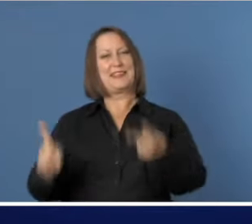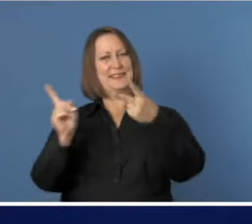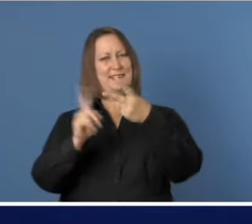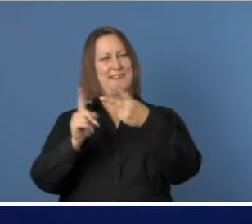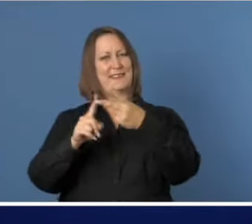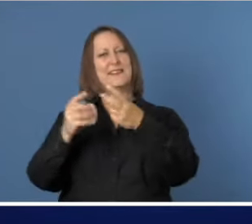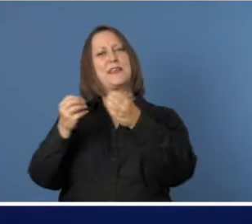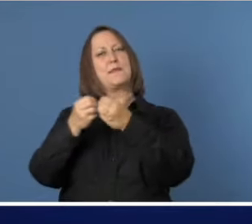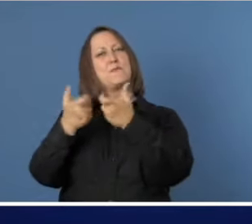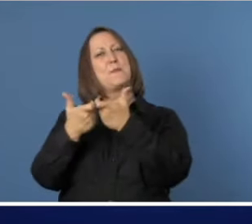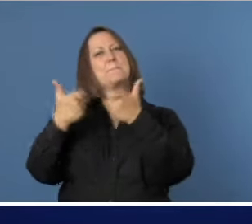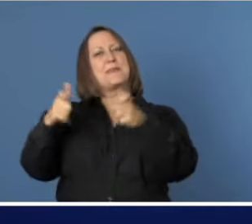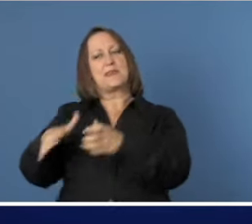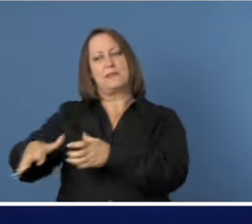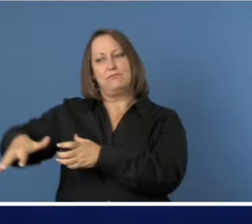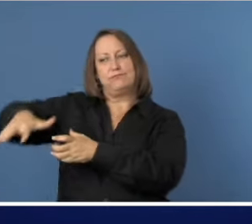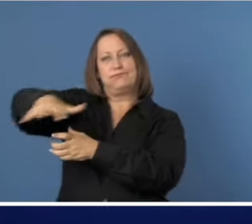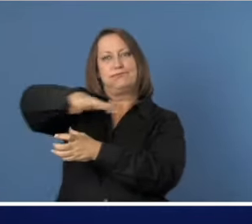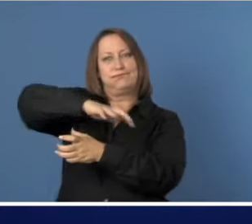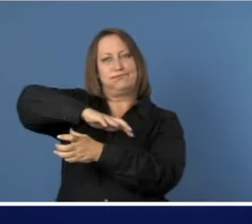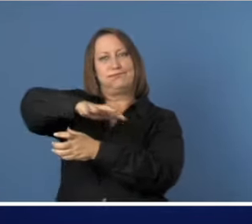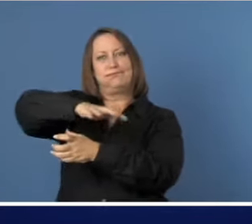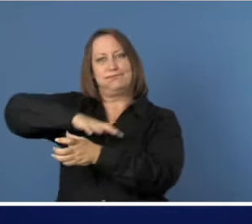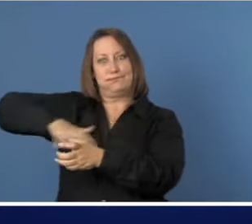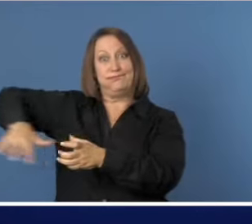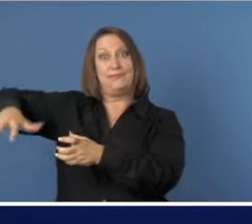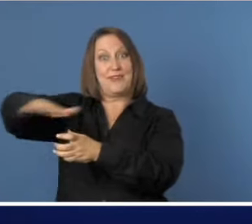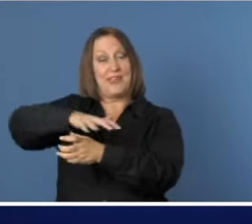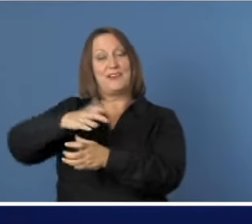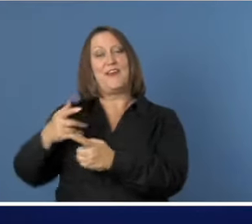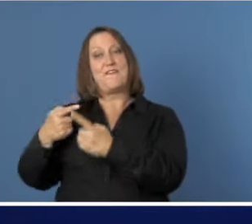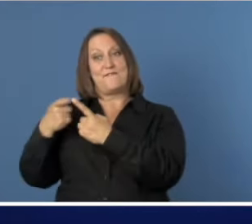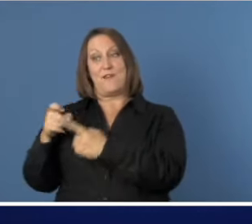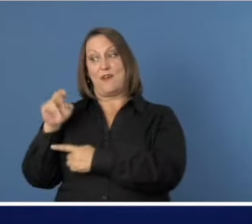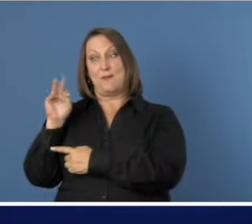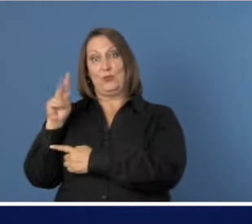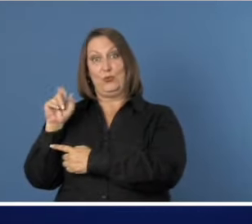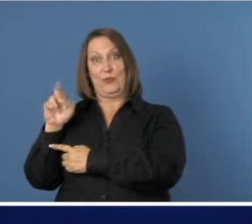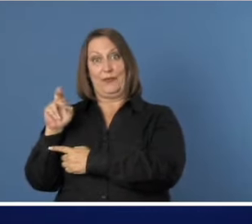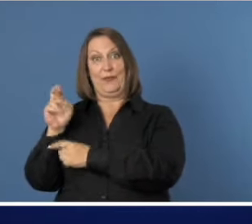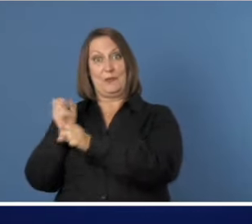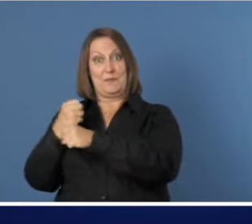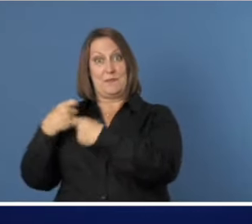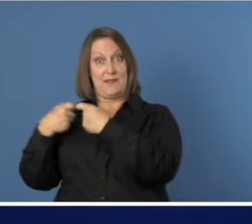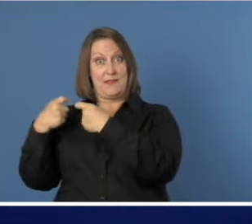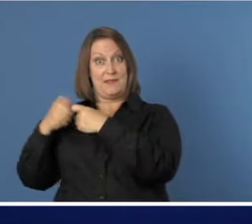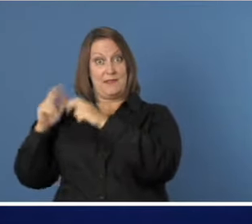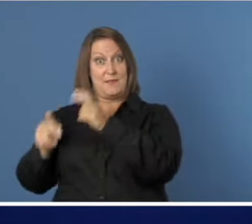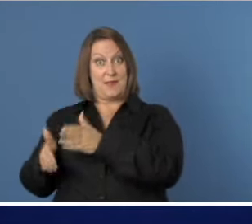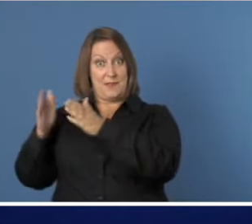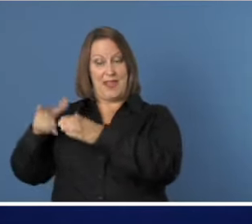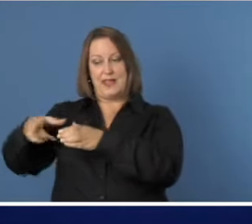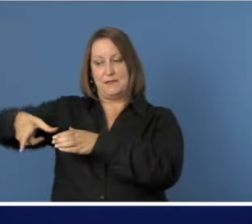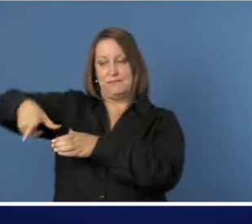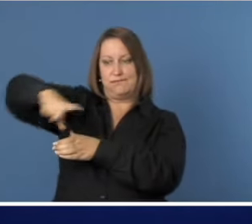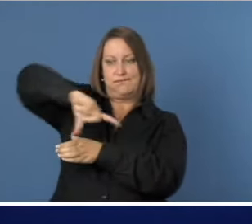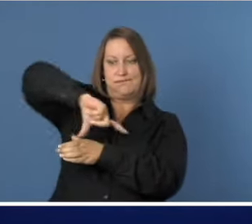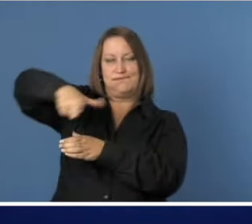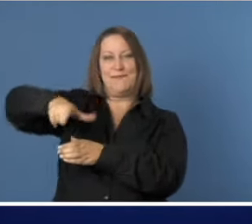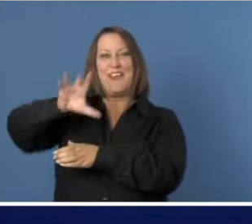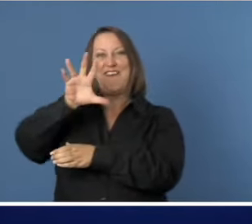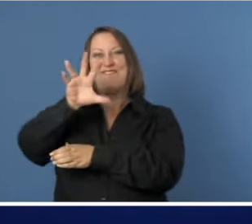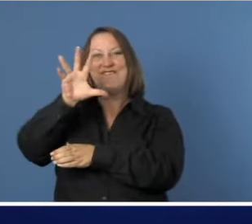The second zone covers a broader area, usually up to a 50-mile radius from the plant,